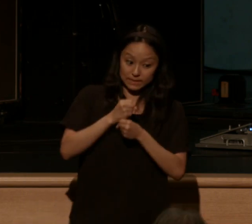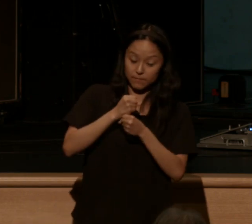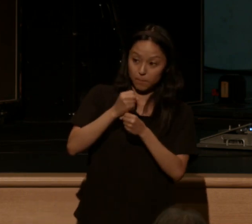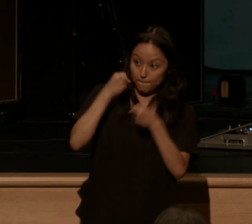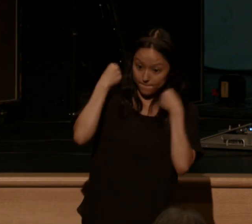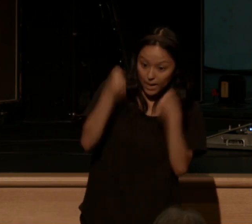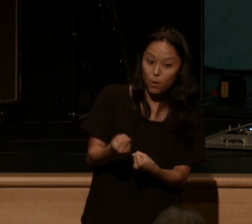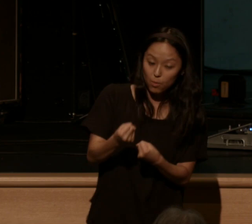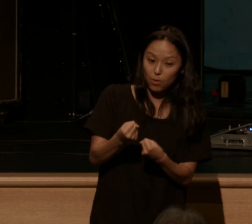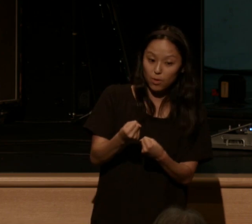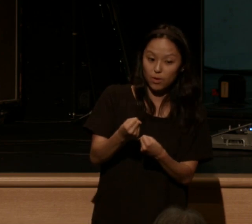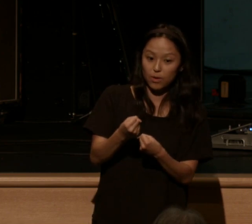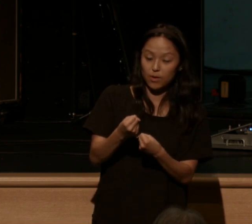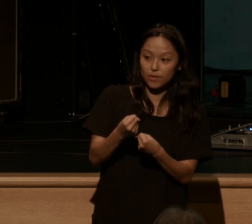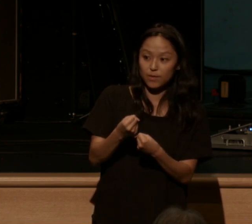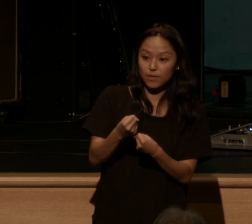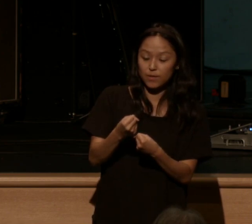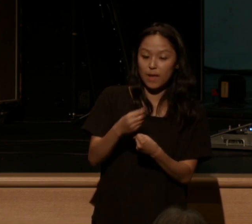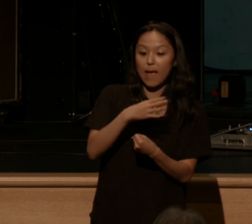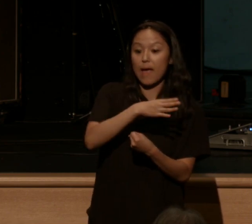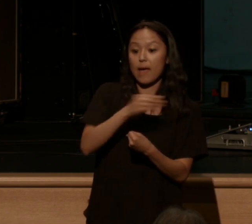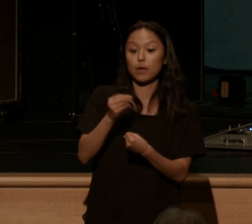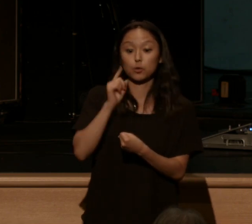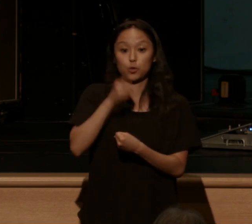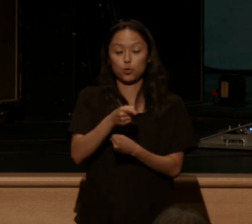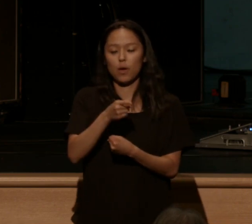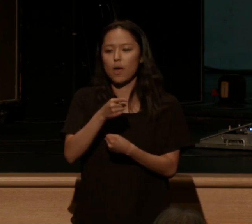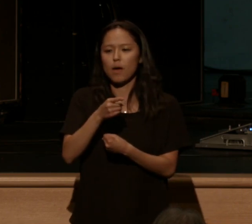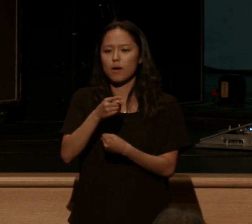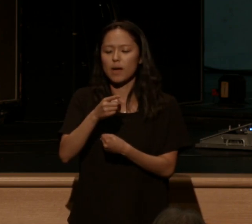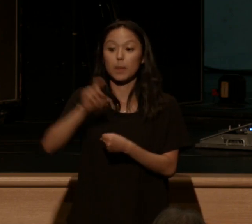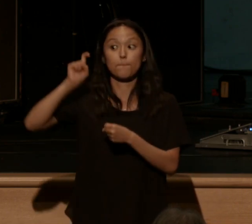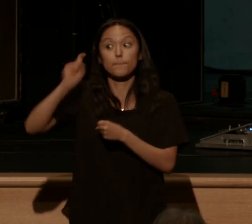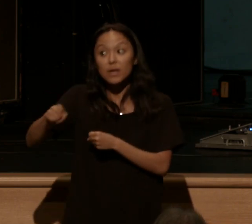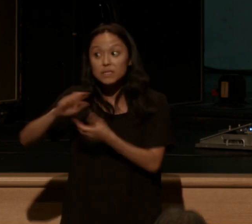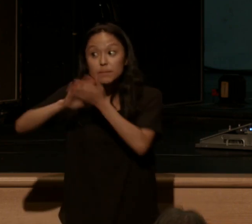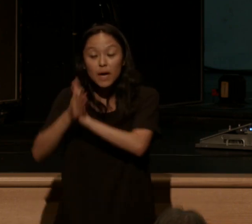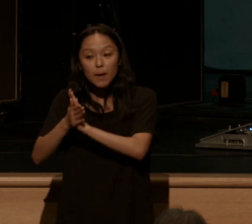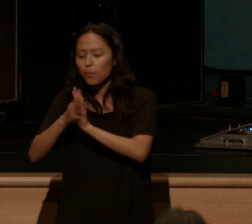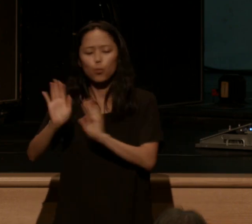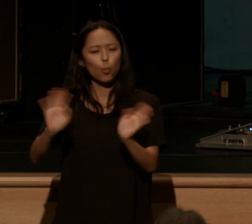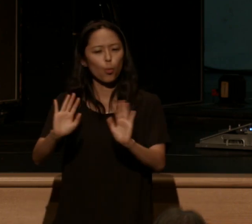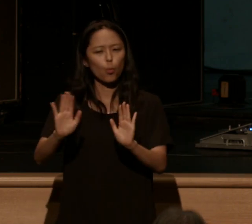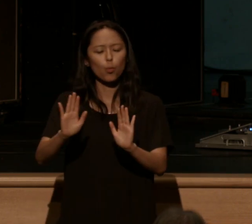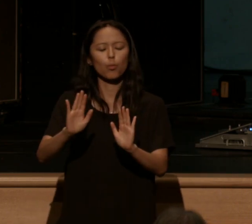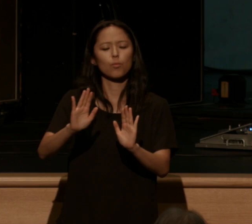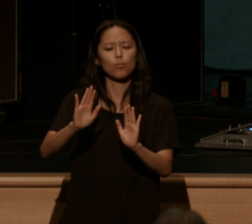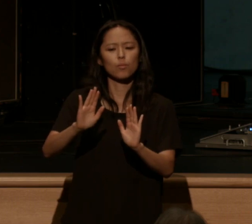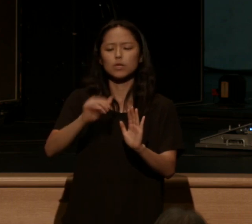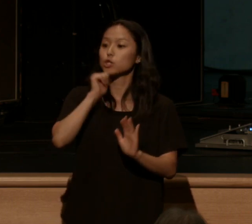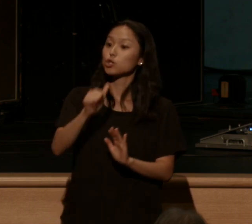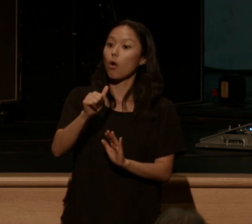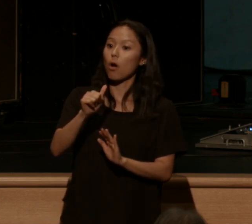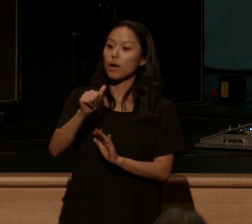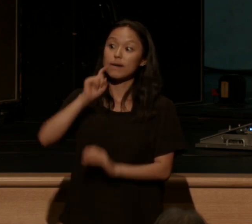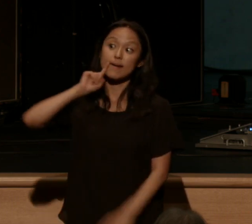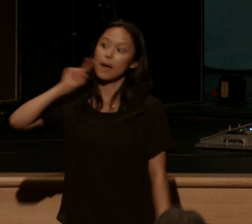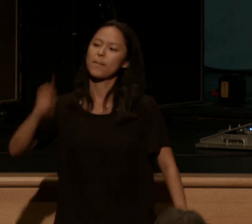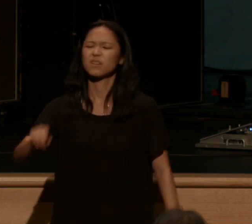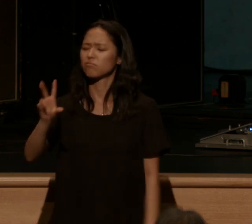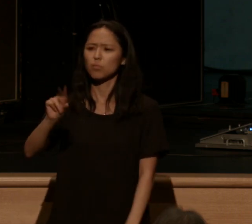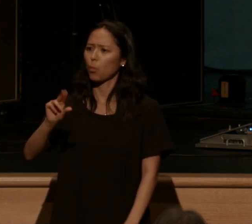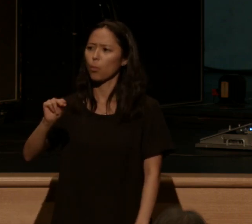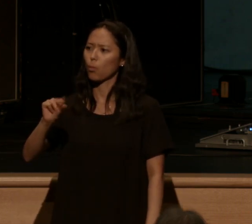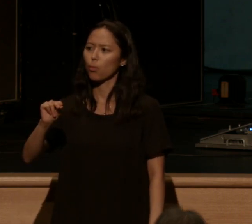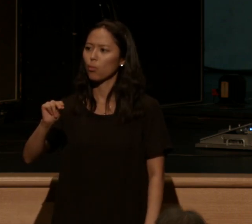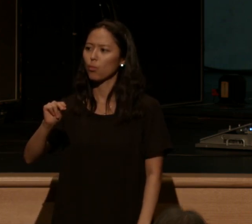upon you and you. So notice it's not, and then you must be my witnesses. No. So what happens is, it's not an imperative.